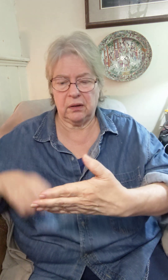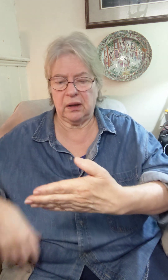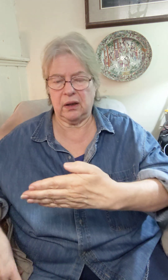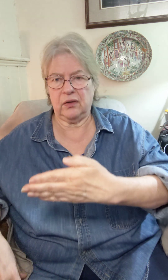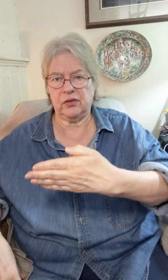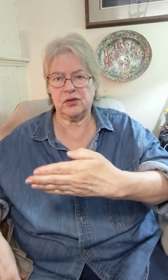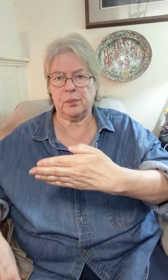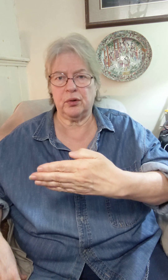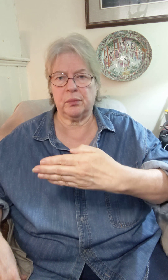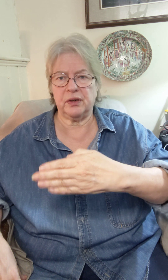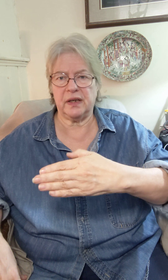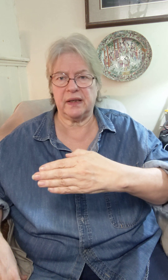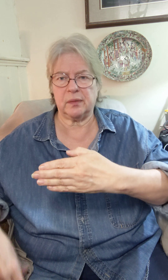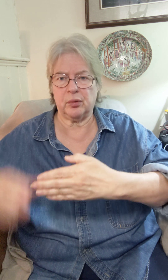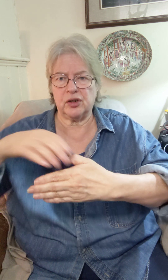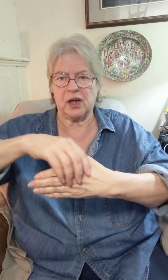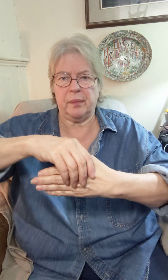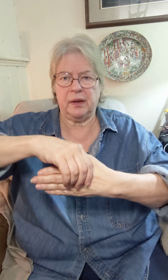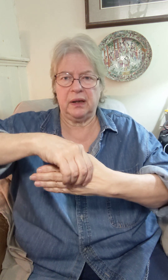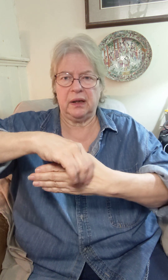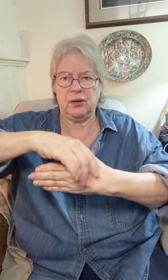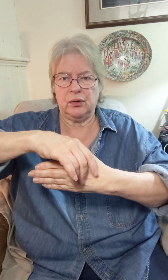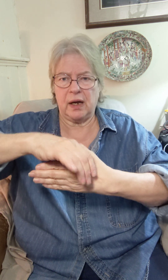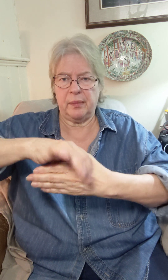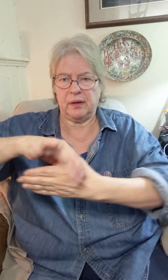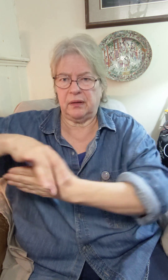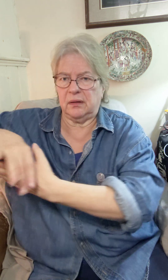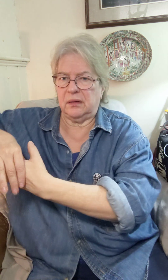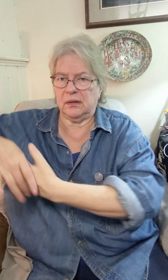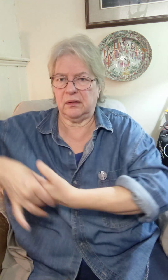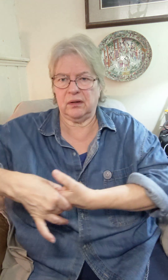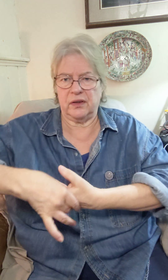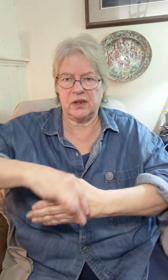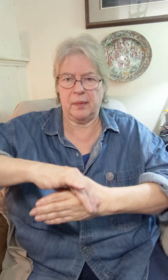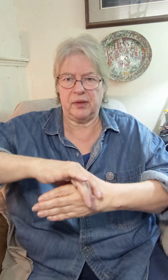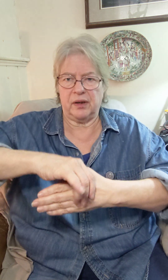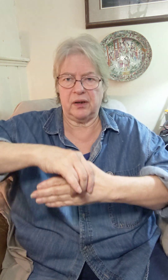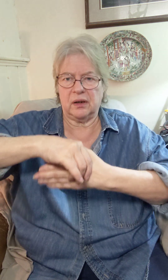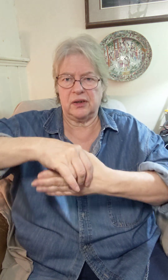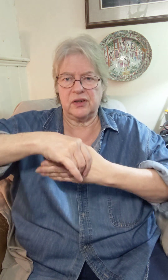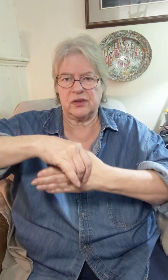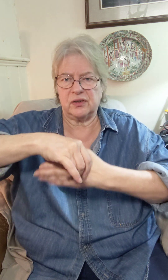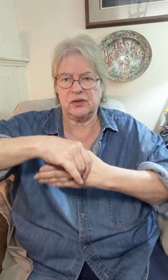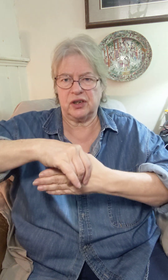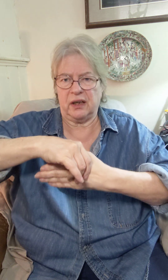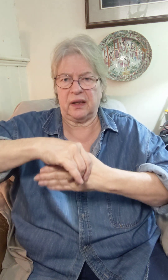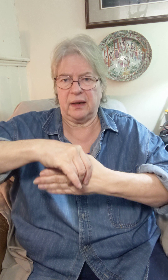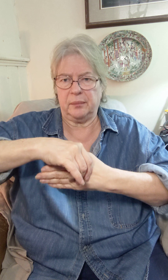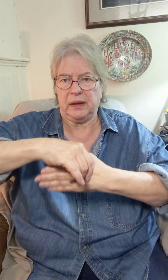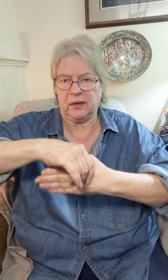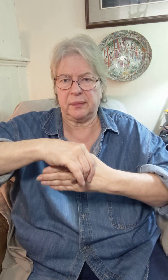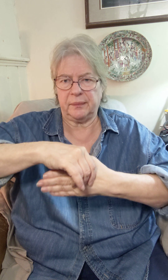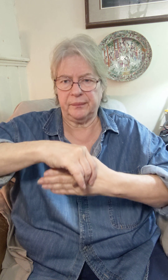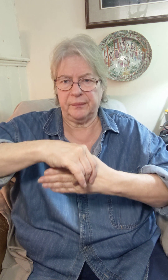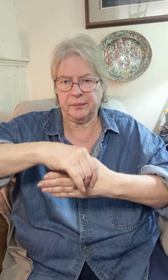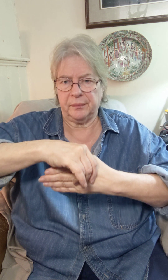okay, this is your pork. Pretend that's a pork chop. You grab it on the top there and just shake that. Meat,